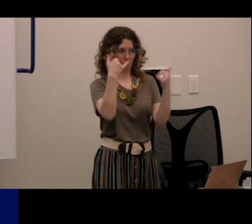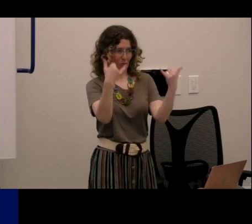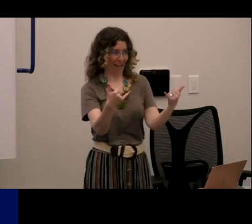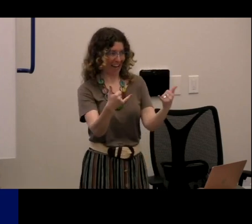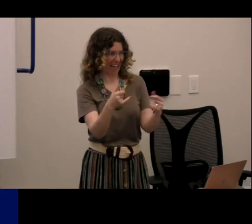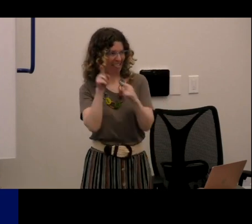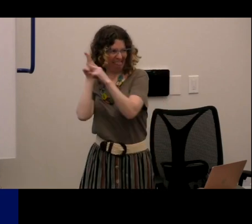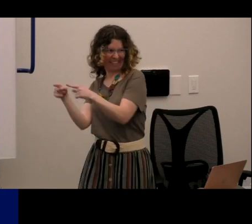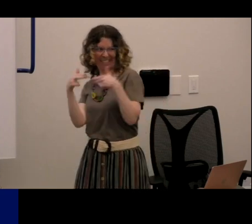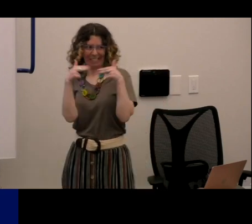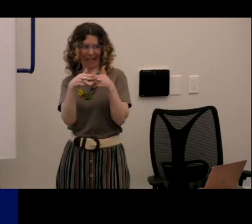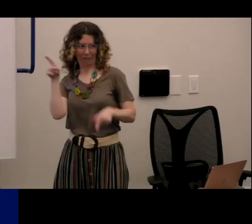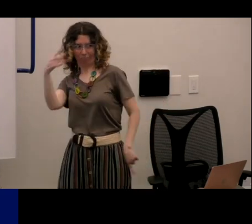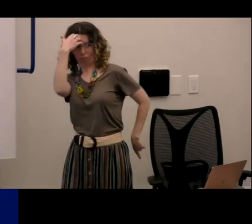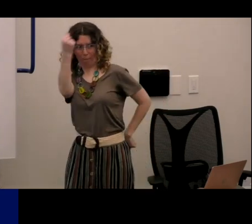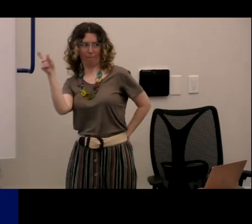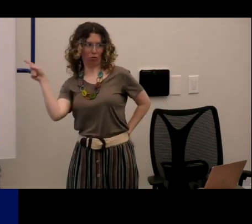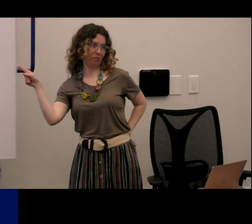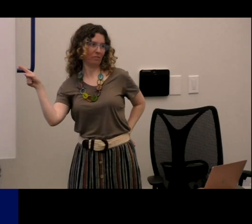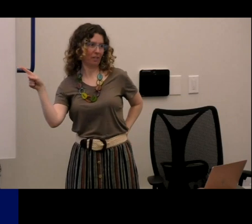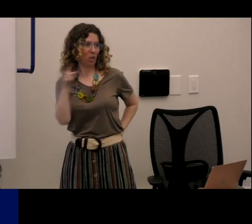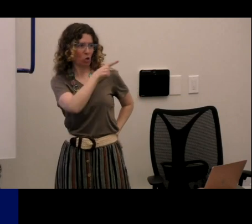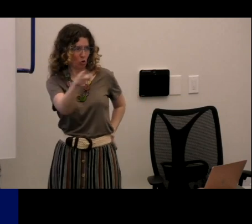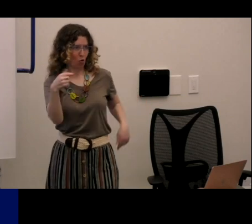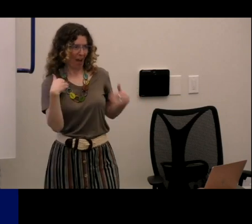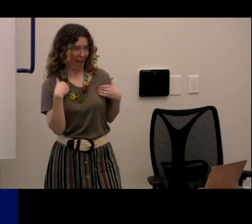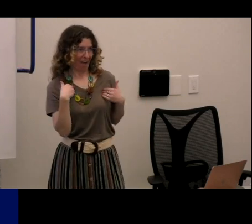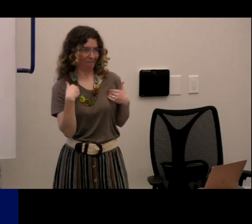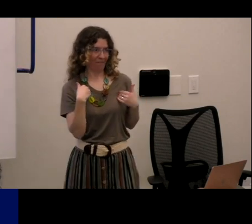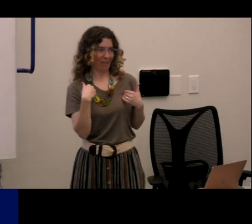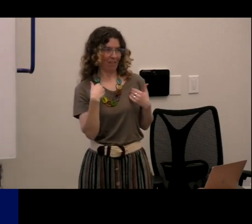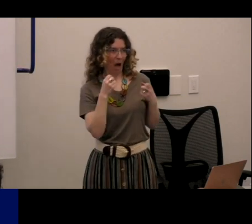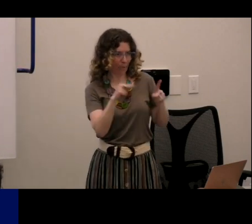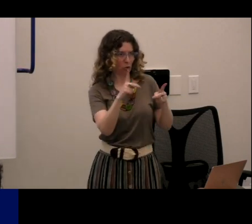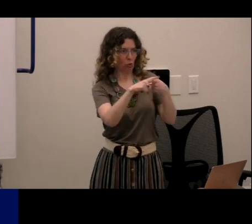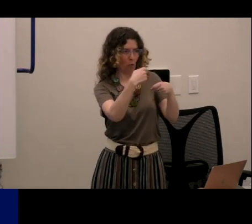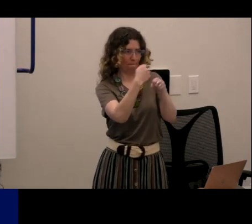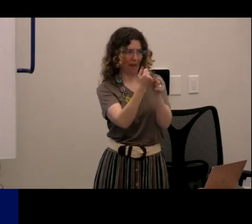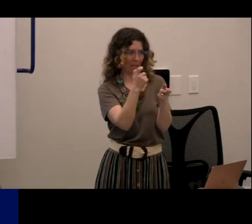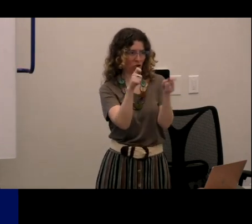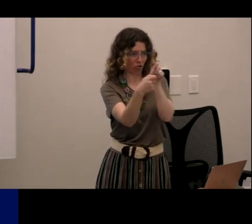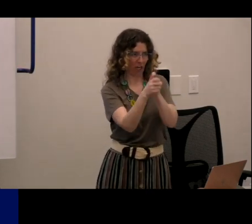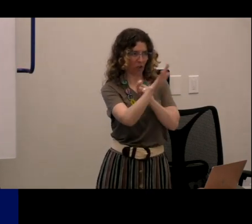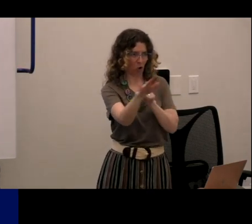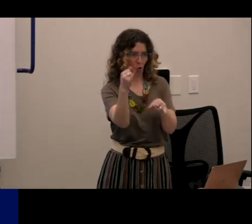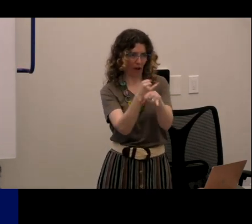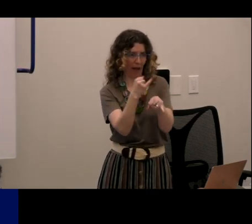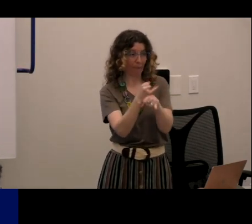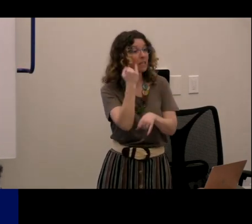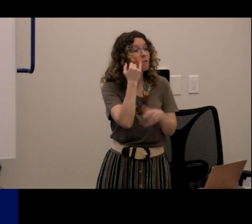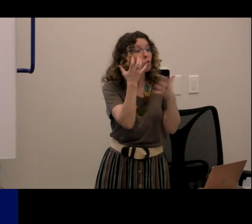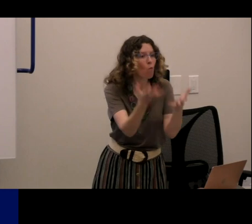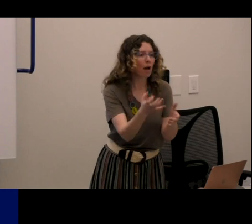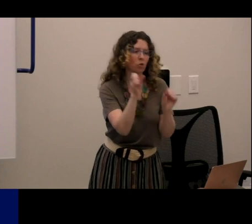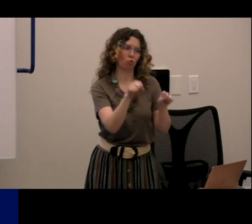Now, if you don't remember anything else from today, remember this slide. You have the opportunity to make change